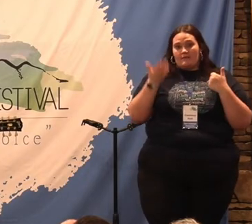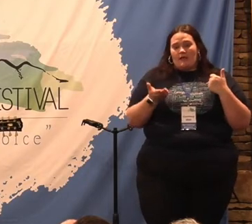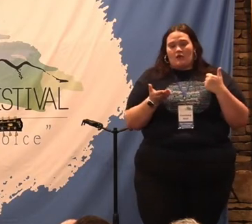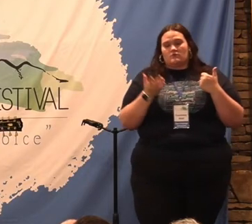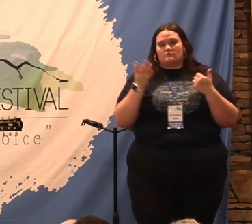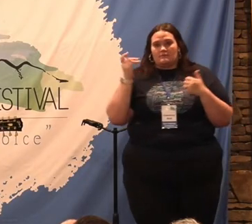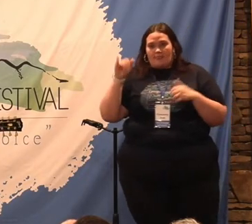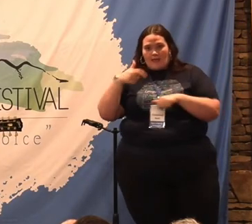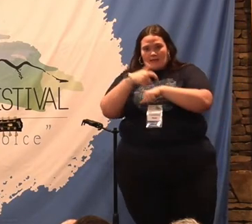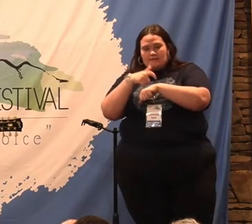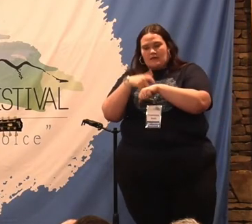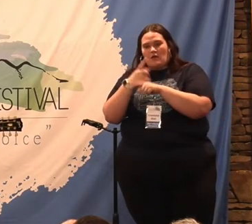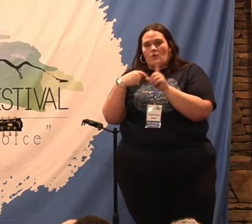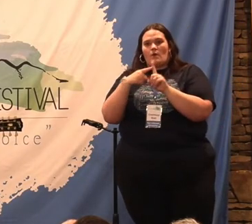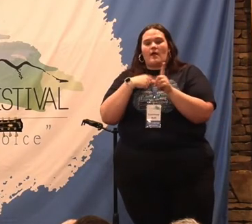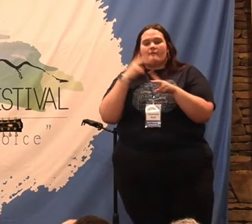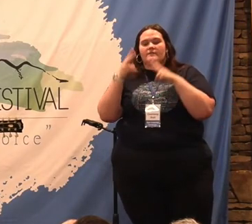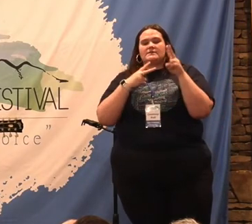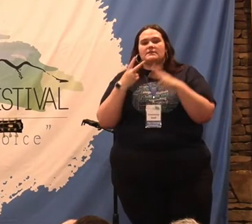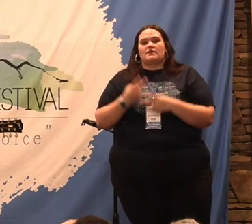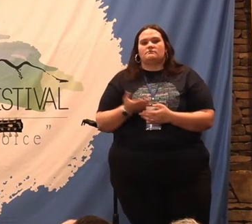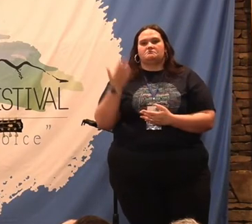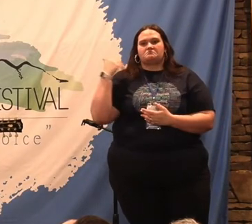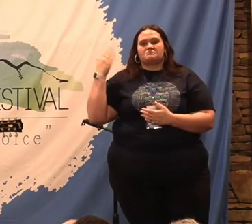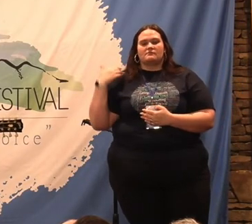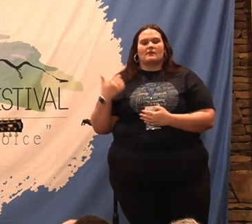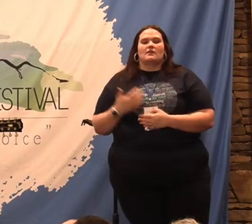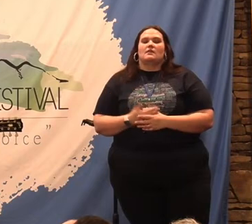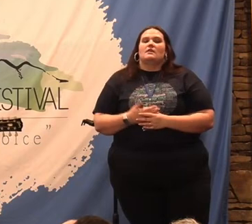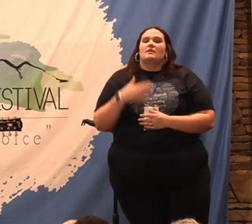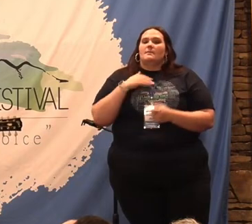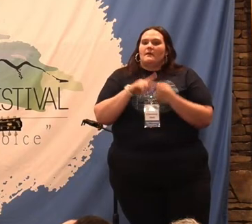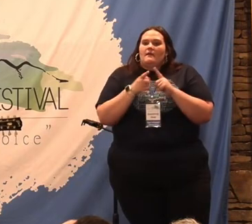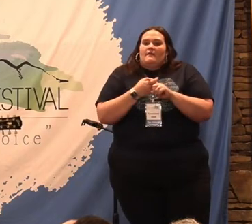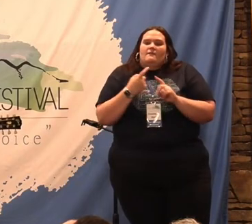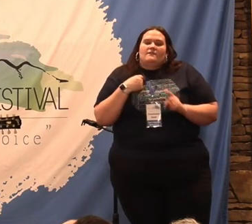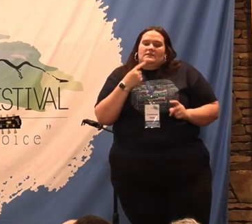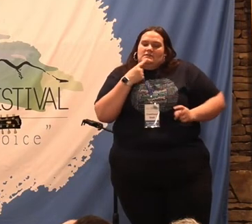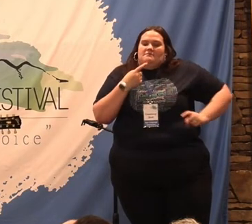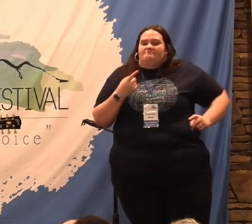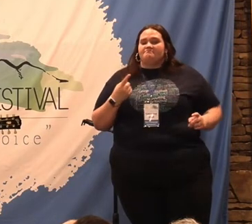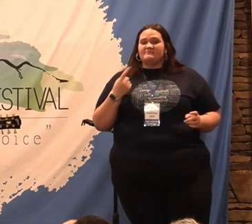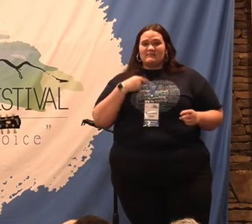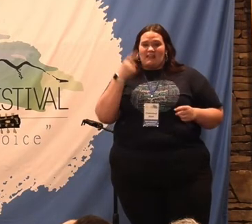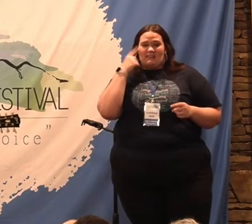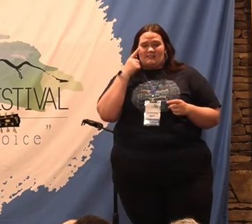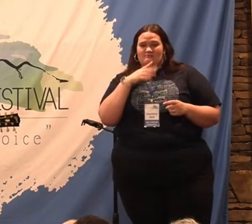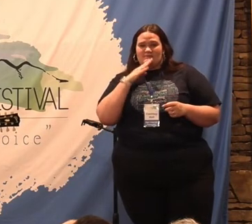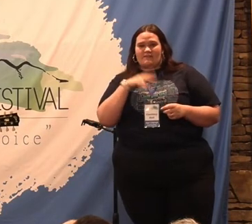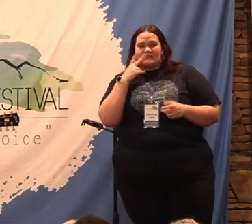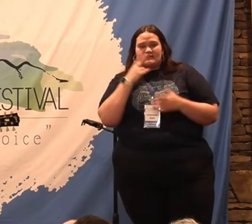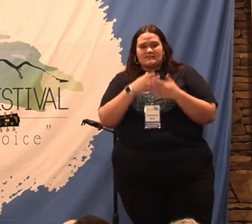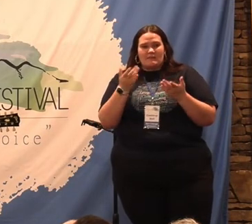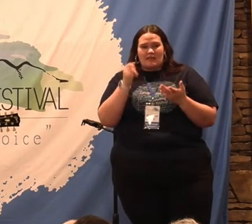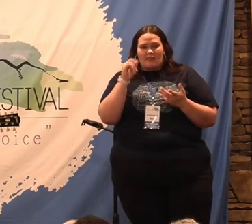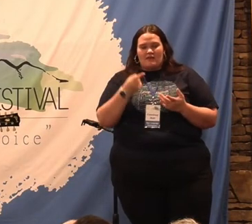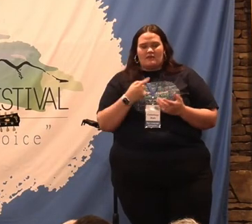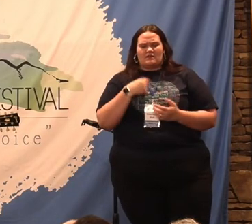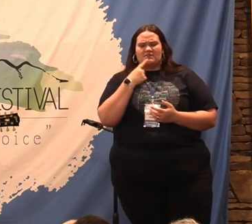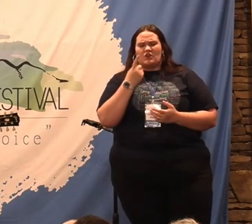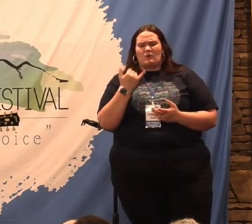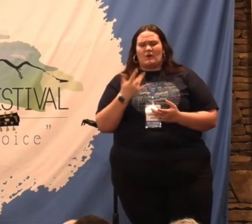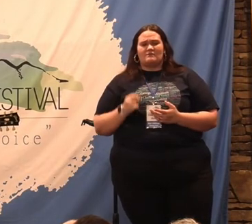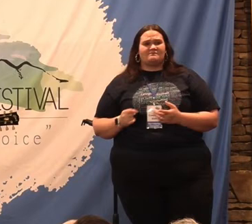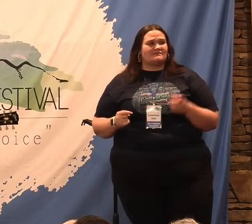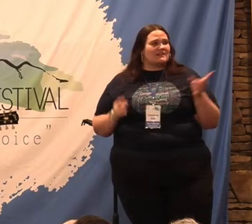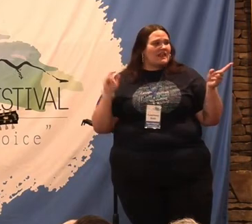time. He said, I bet you ain't never seen nothing like this. And I said, well, I tell you what. I said, that mine shaft there, if